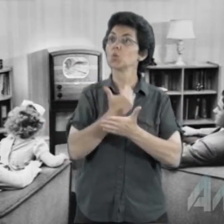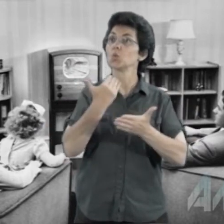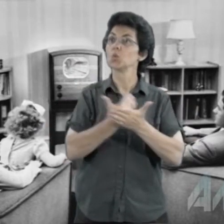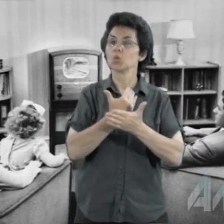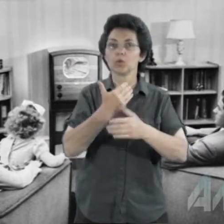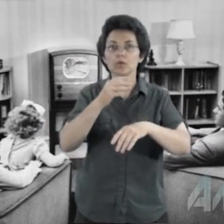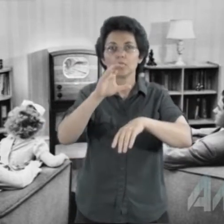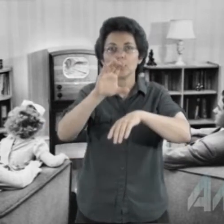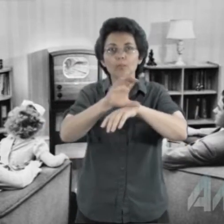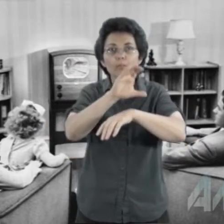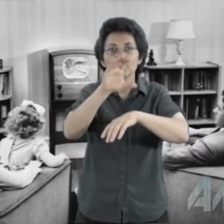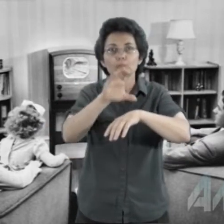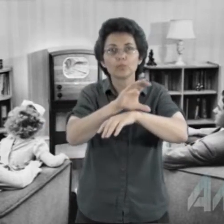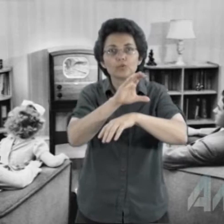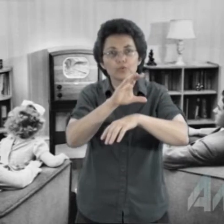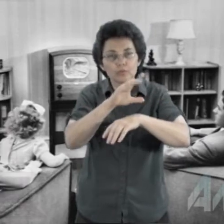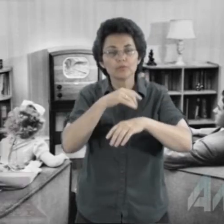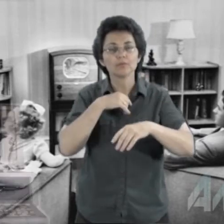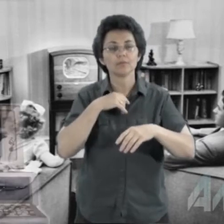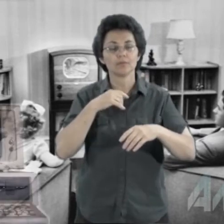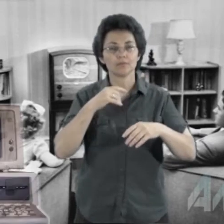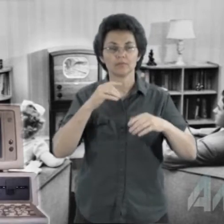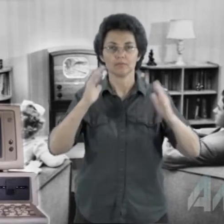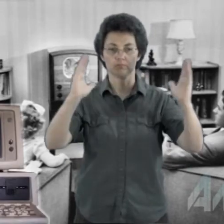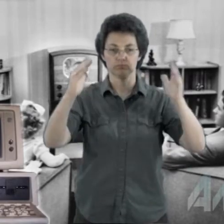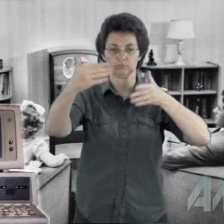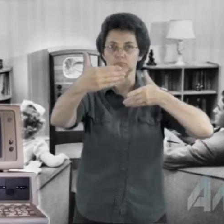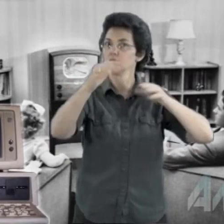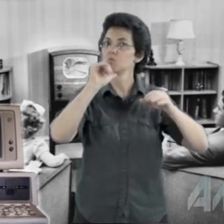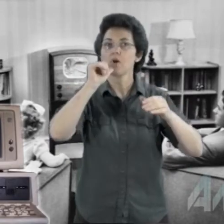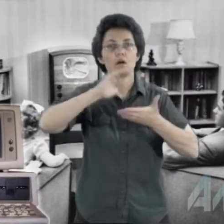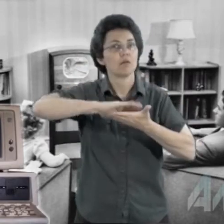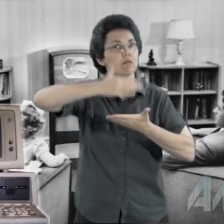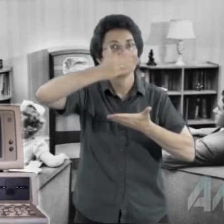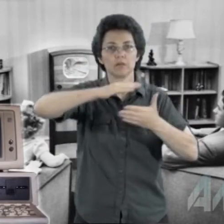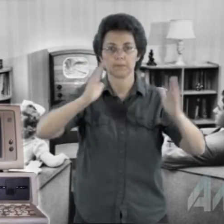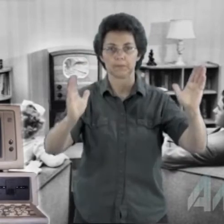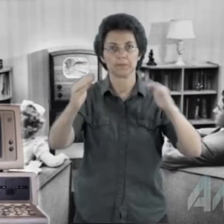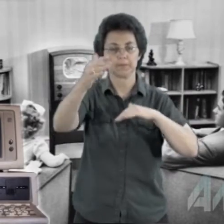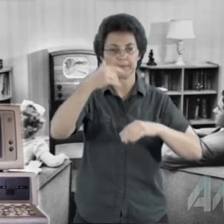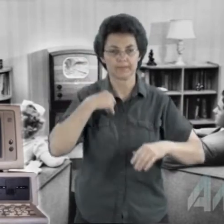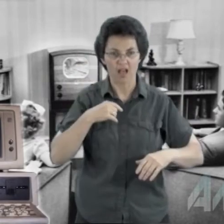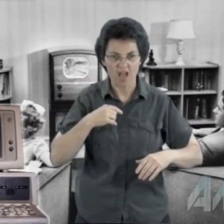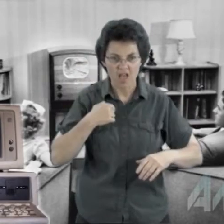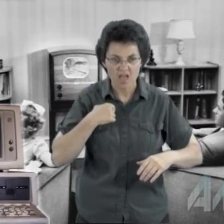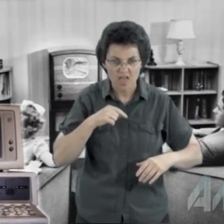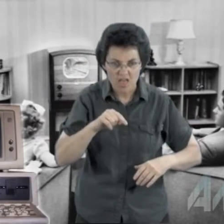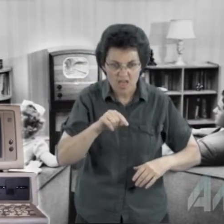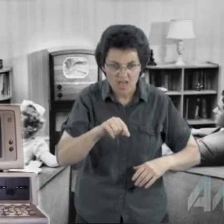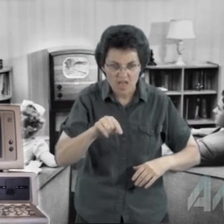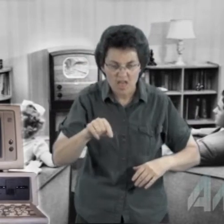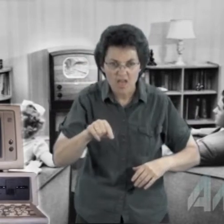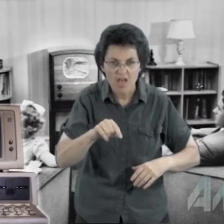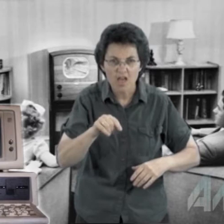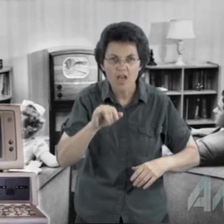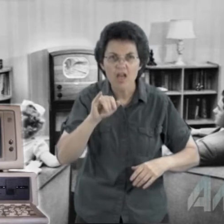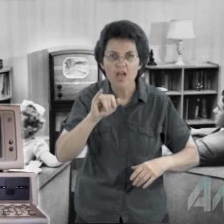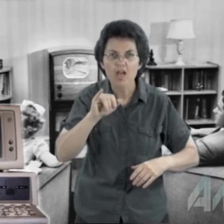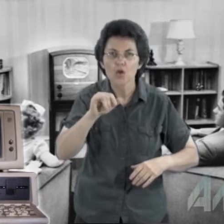But I remember the first time I saw a computer. It was a big, bulky thing, not like the thin laptops we